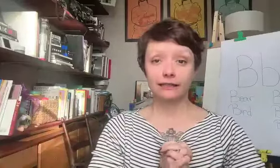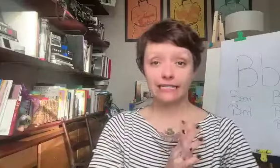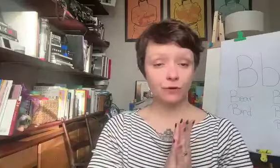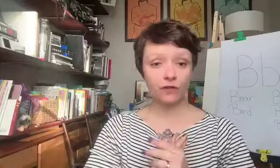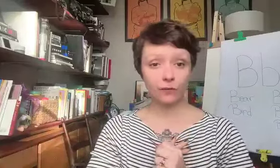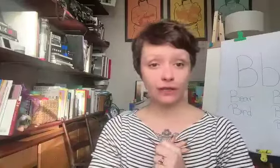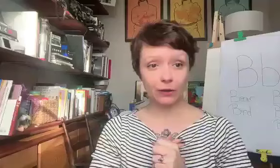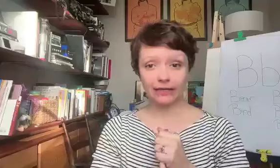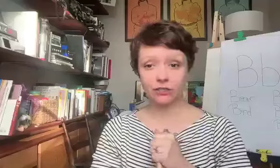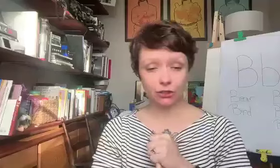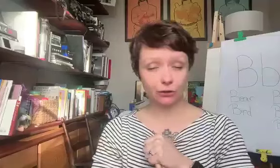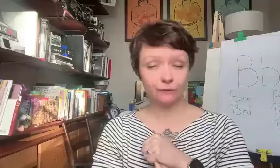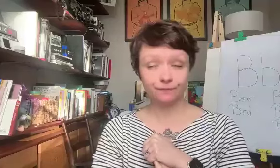Let's move over really quickly to